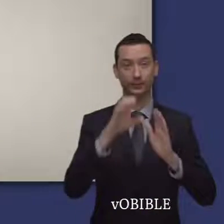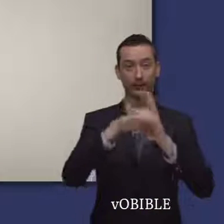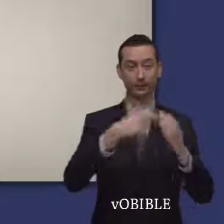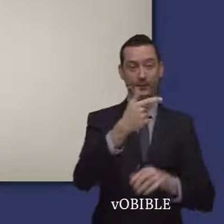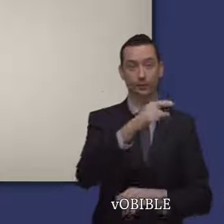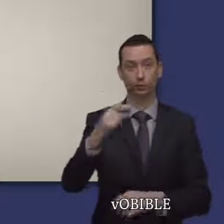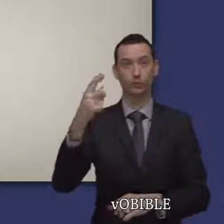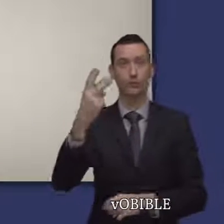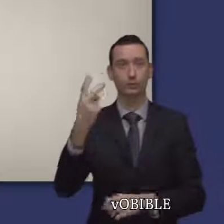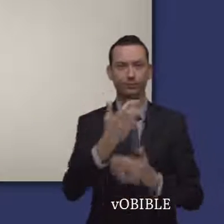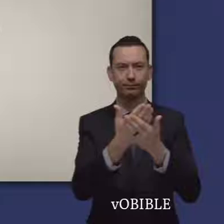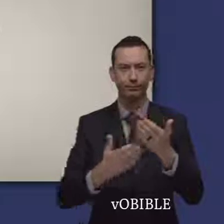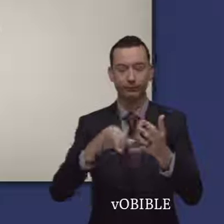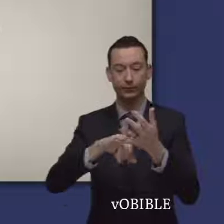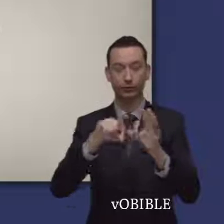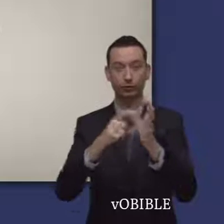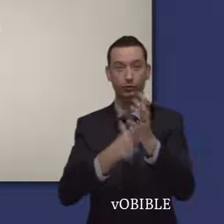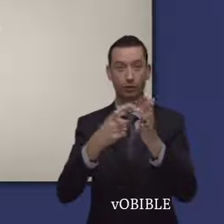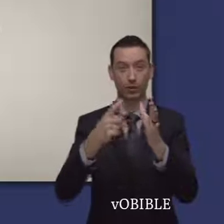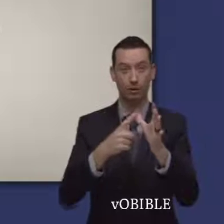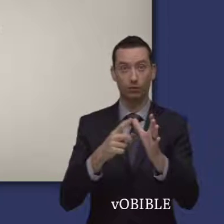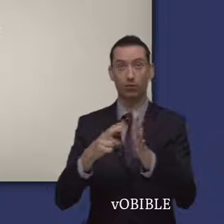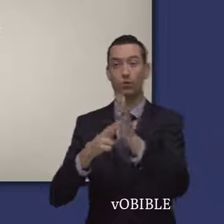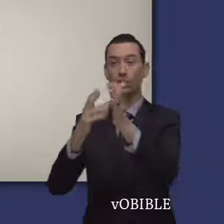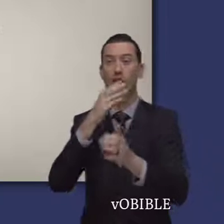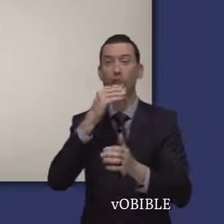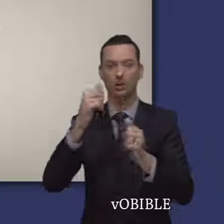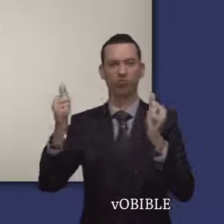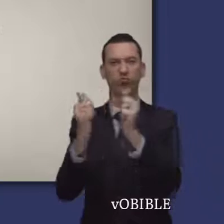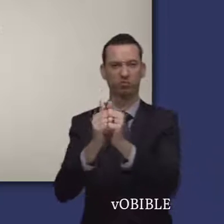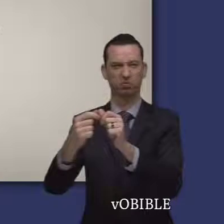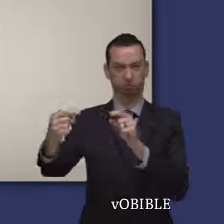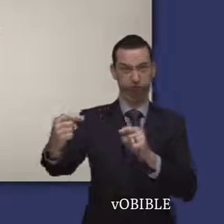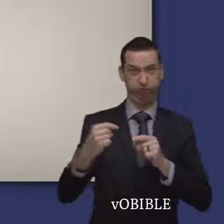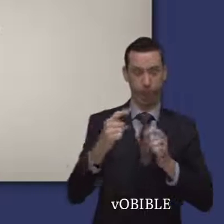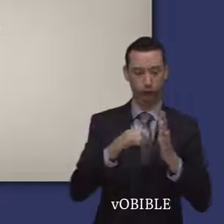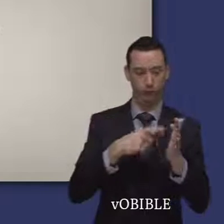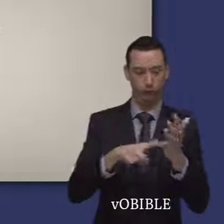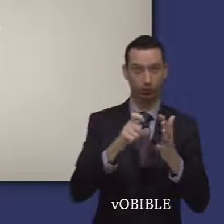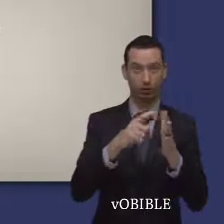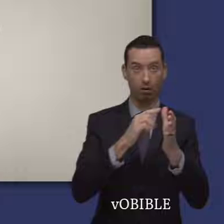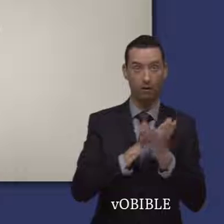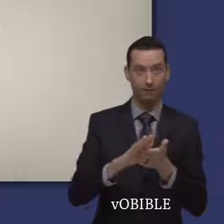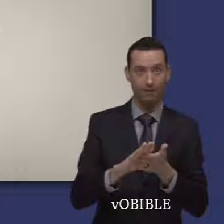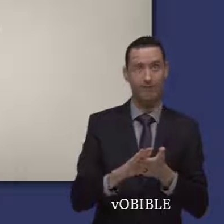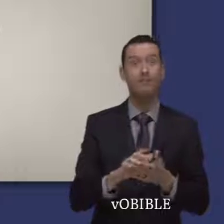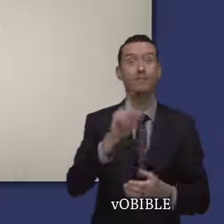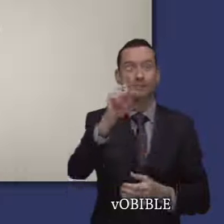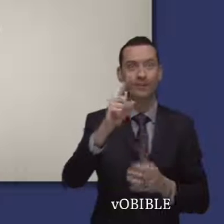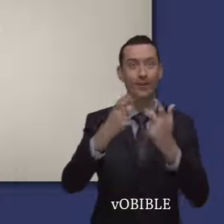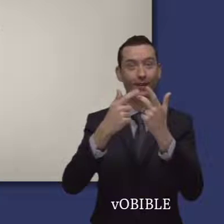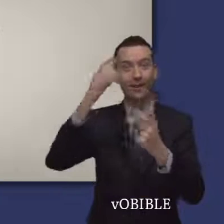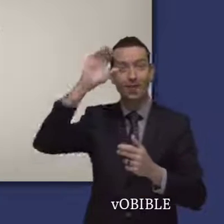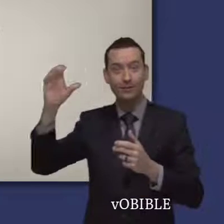Chapters 7 to 12 deal with the threat of enemy invasion from the combined forces of Syria and the northern 10-tribe kingdom of